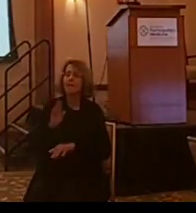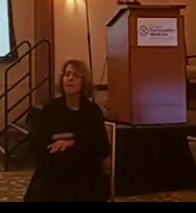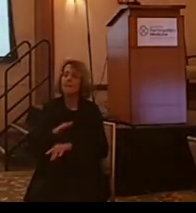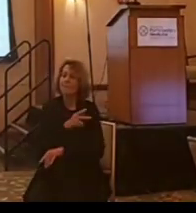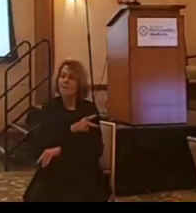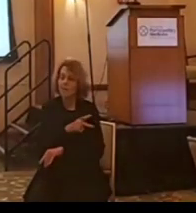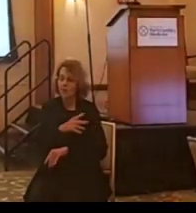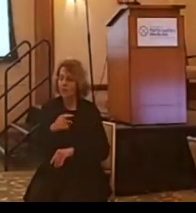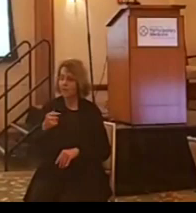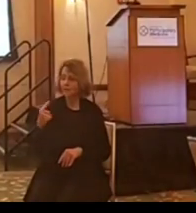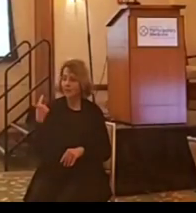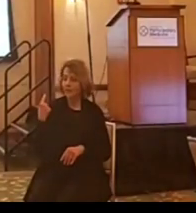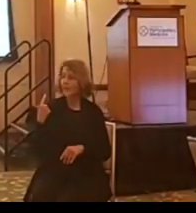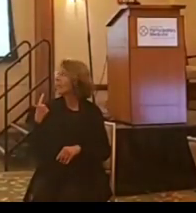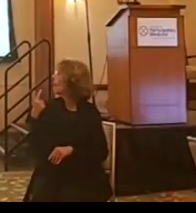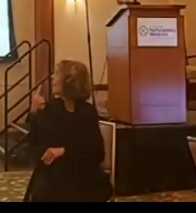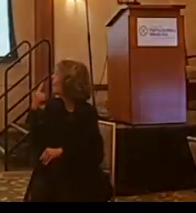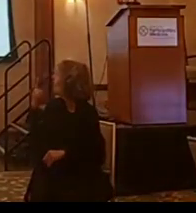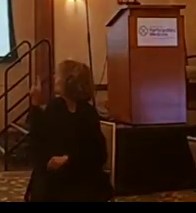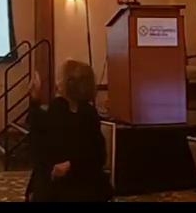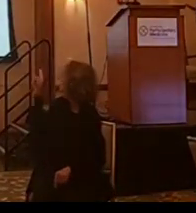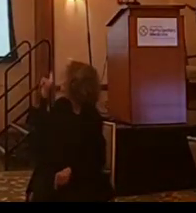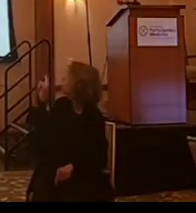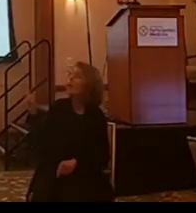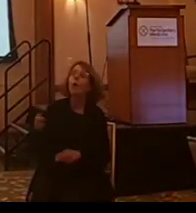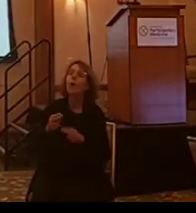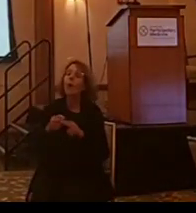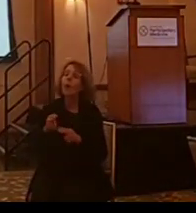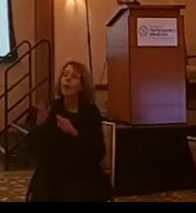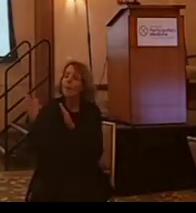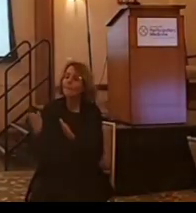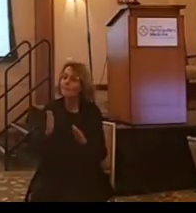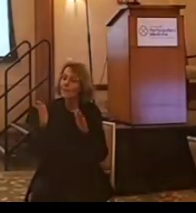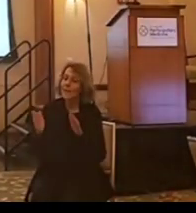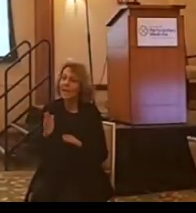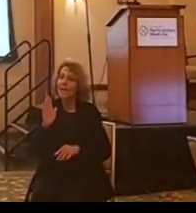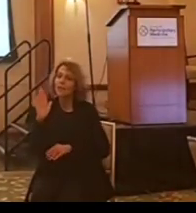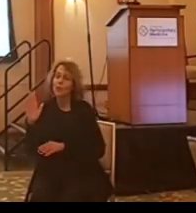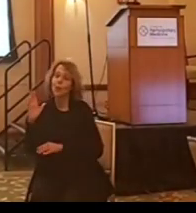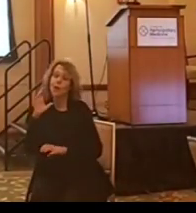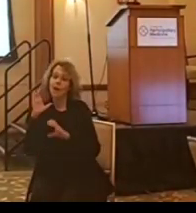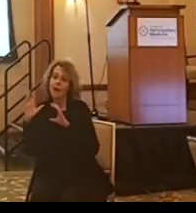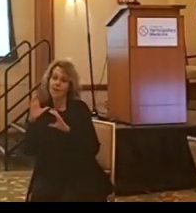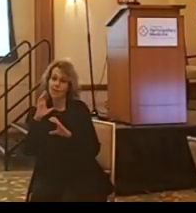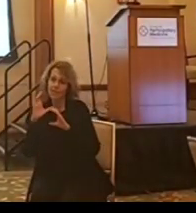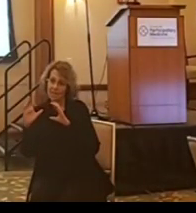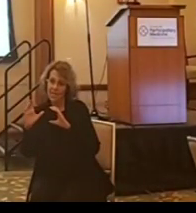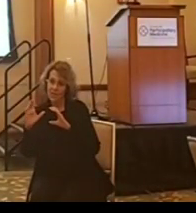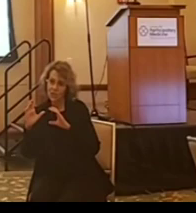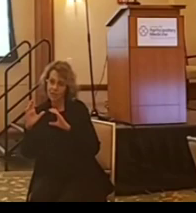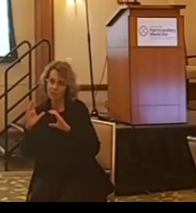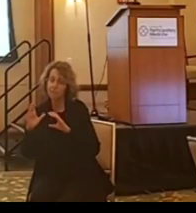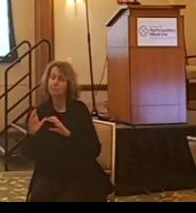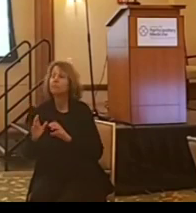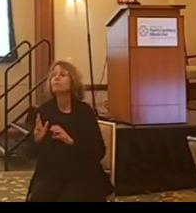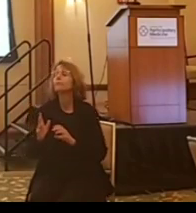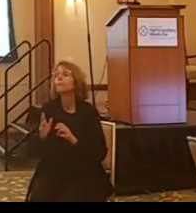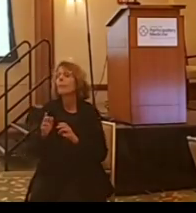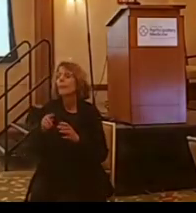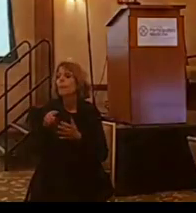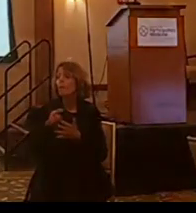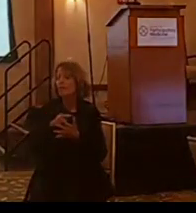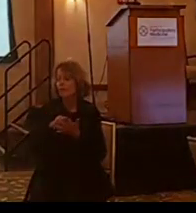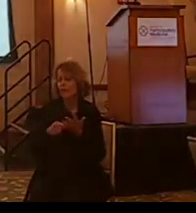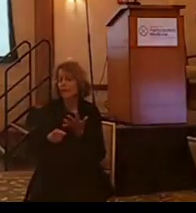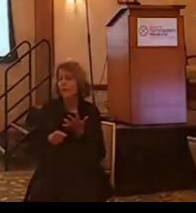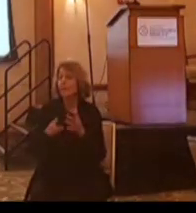a plan your conversation tool. It's generic, it's condition agnostic. It's a set of five cards, and the five cards have